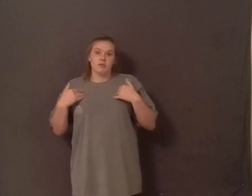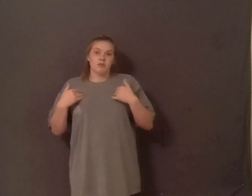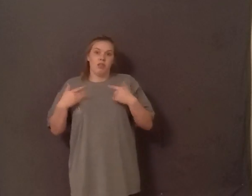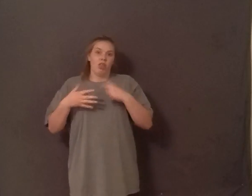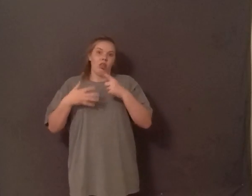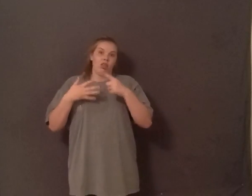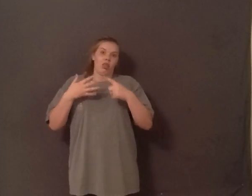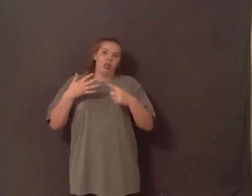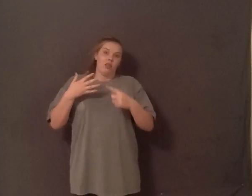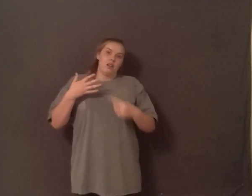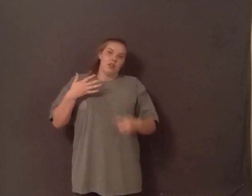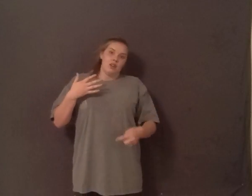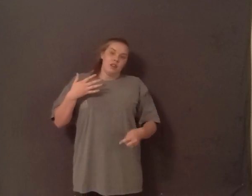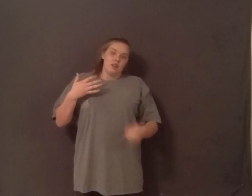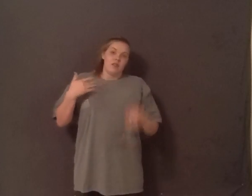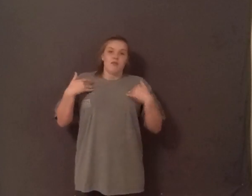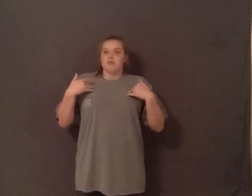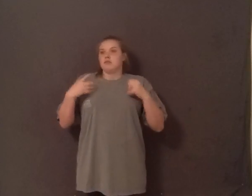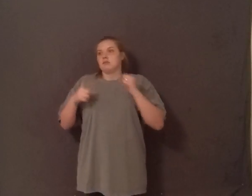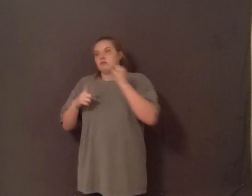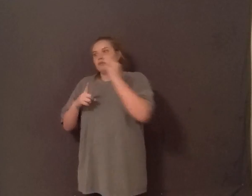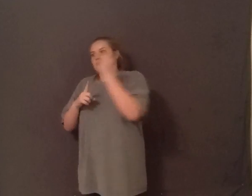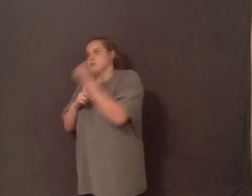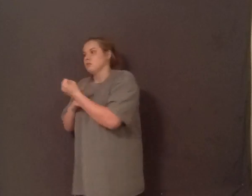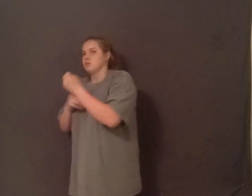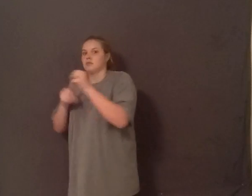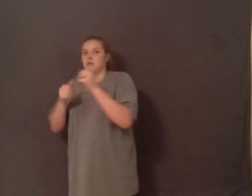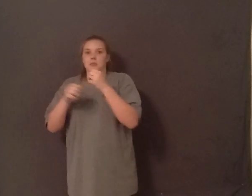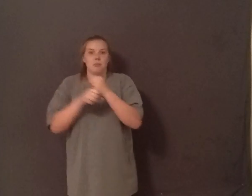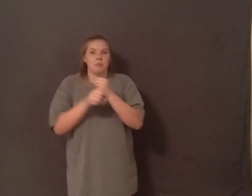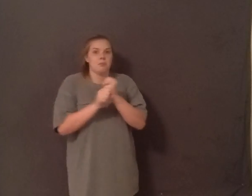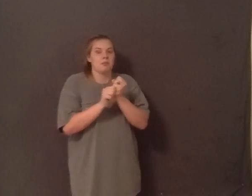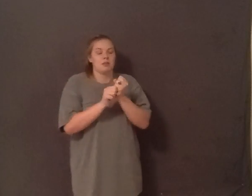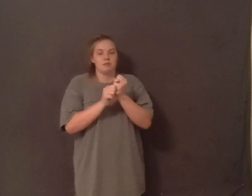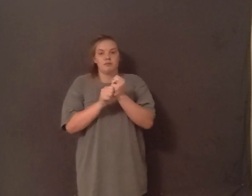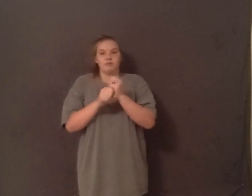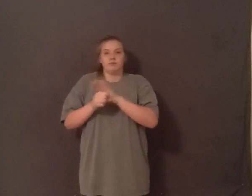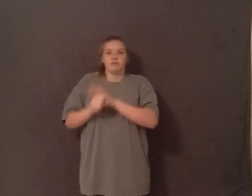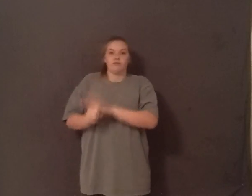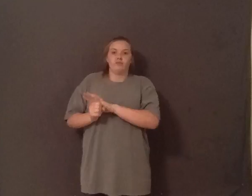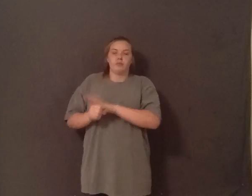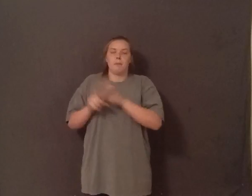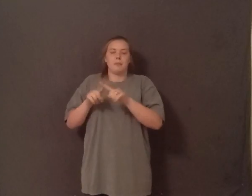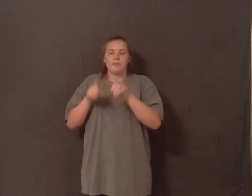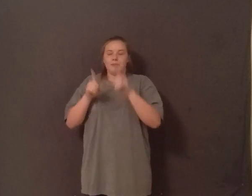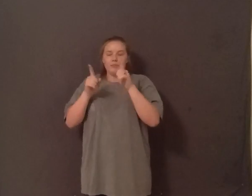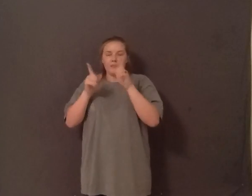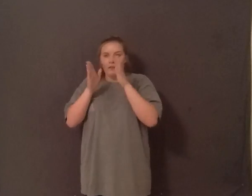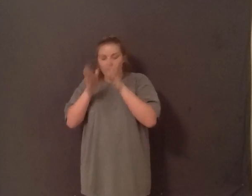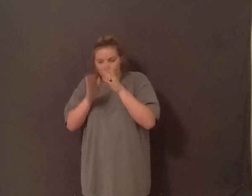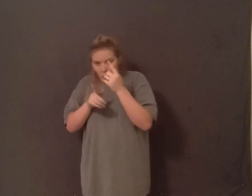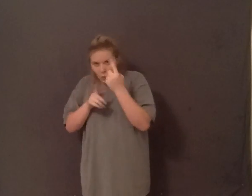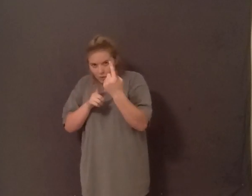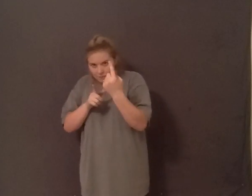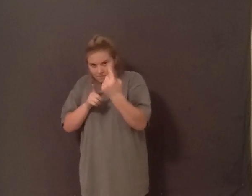of situations that you think are creating stress in your life, but isolate one for this moment and ask yourself, what outcome do I think would be best, or